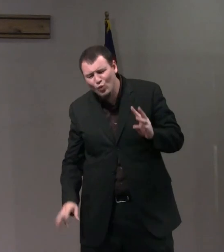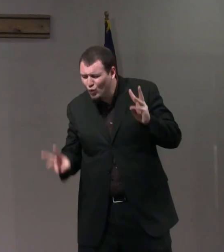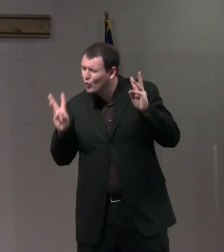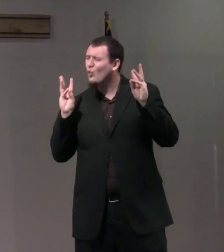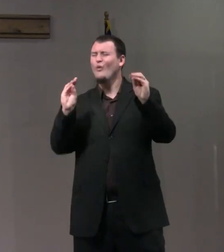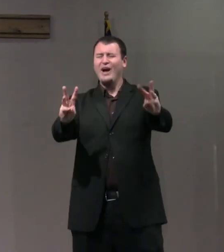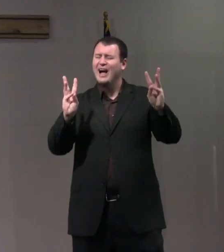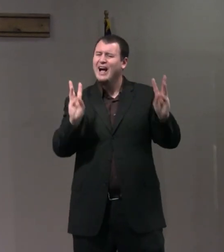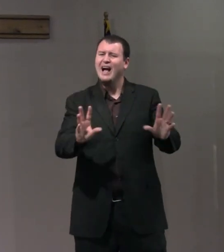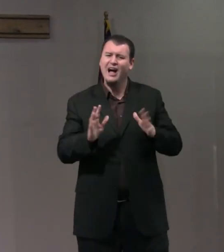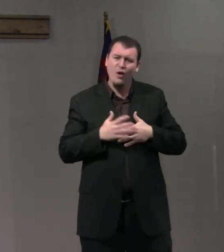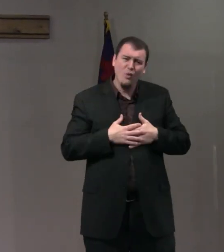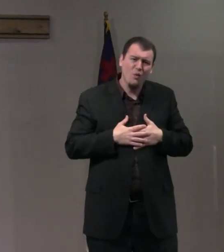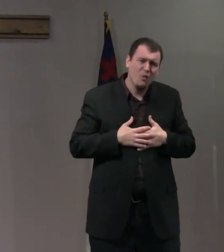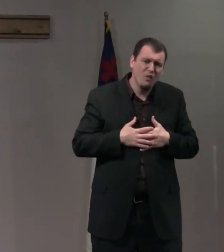their feet. Wow.